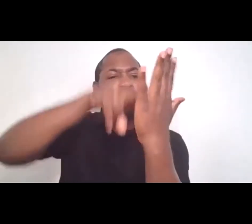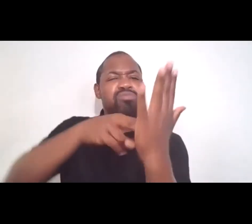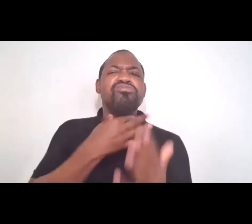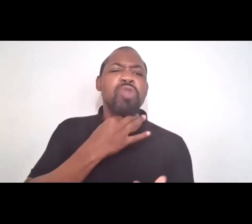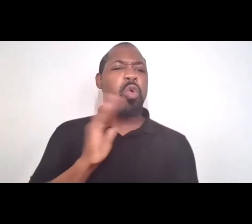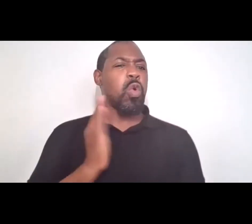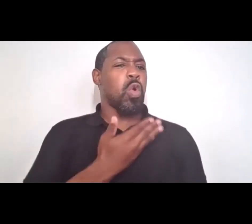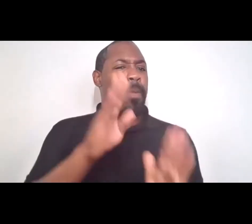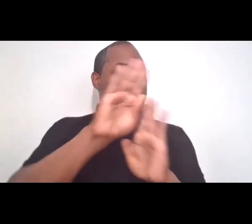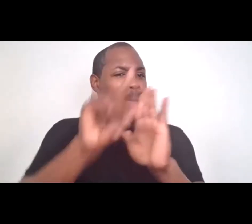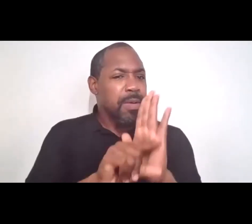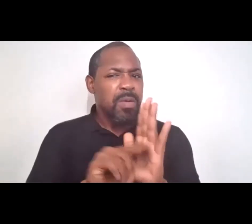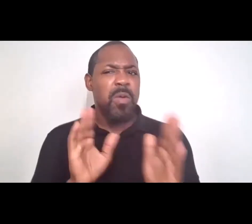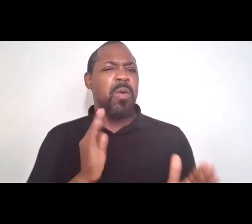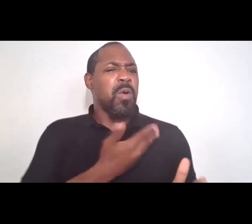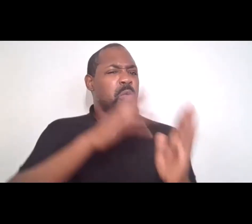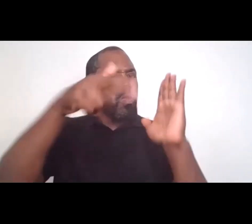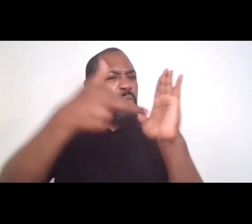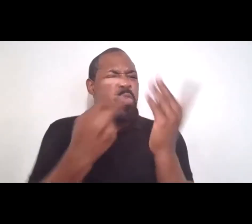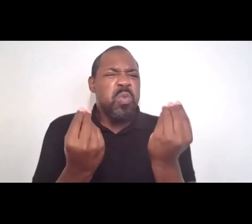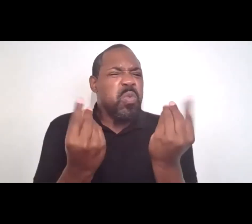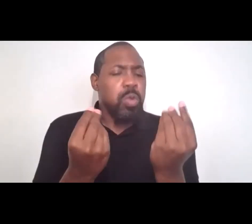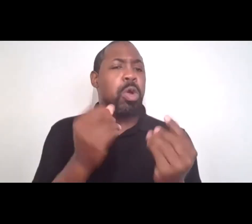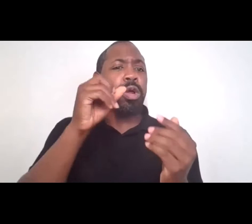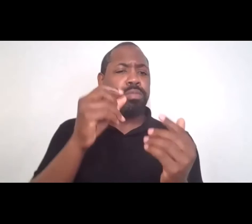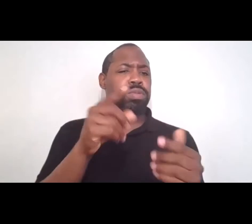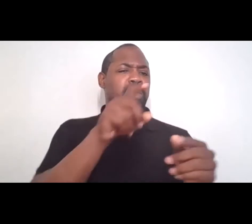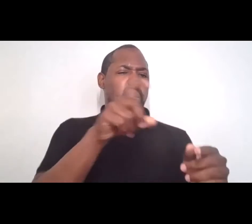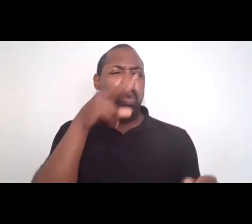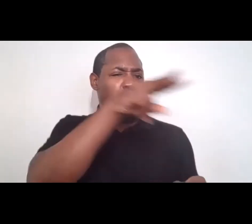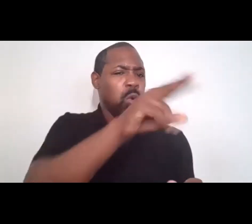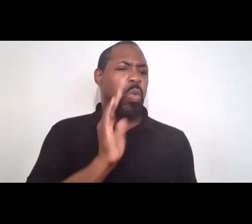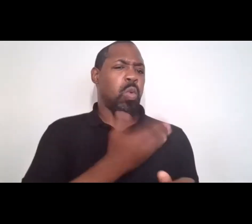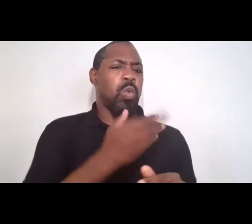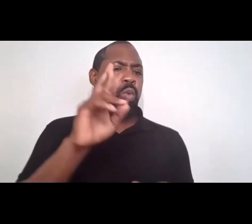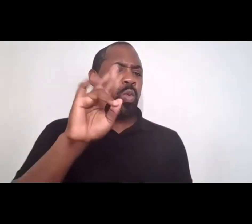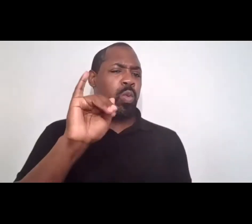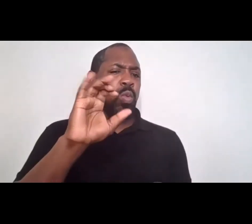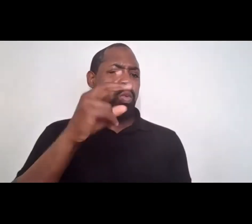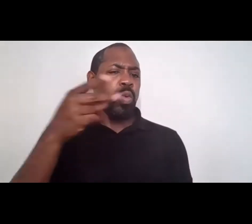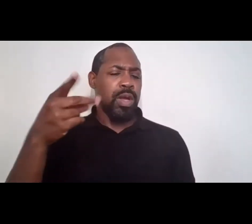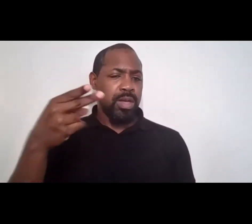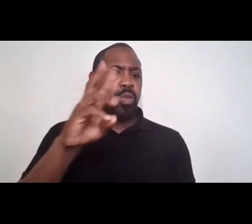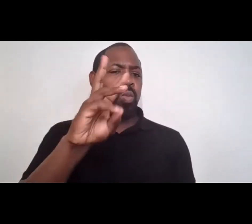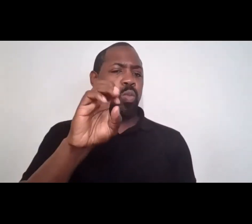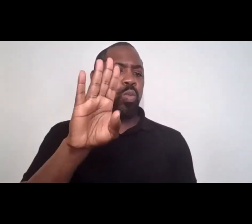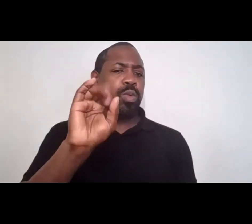have the opportunity to read their bios, but also see it in American Sign Language in terms of what are our roles, what do we do? And you'd be able to see that on